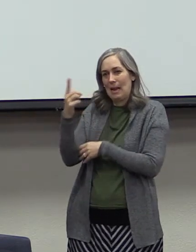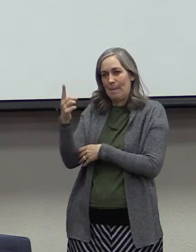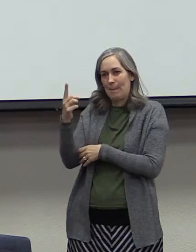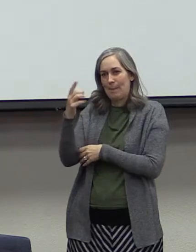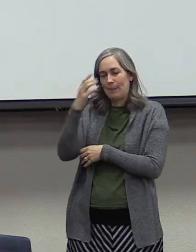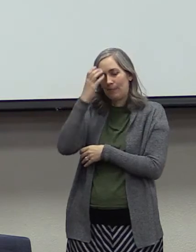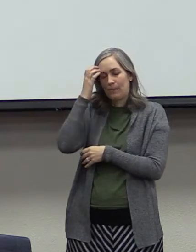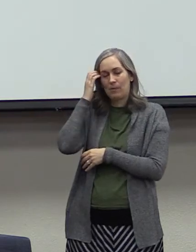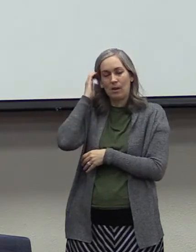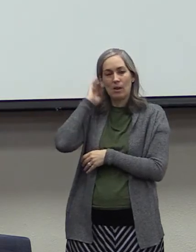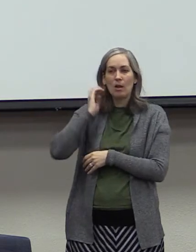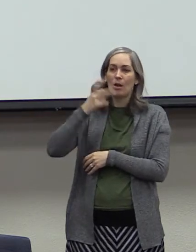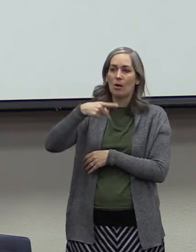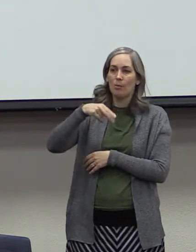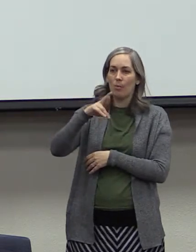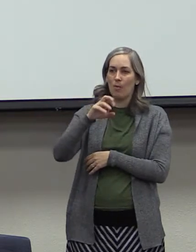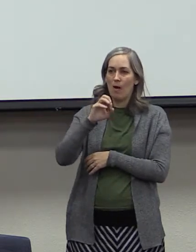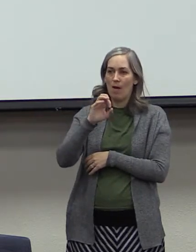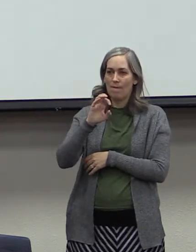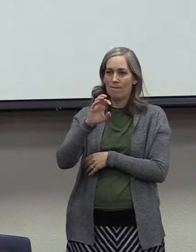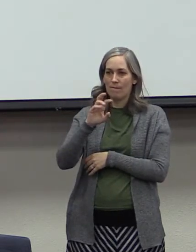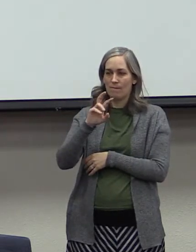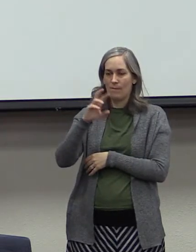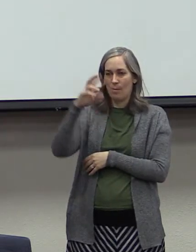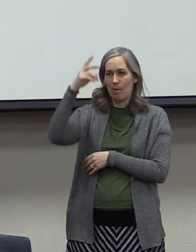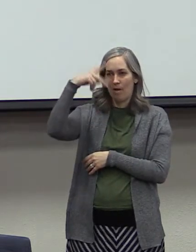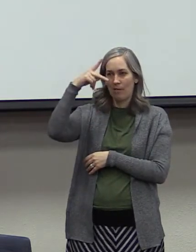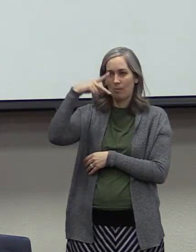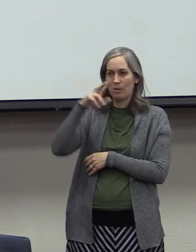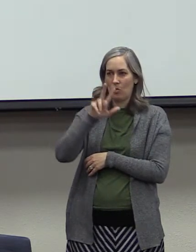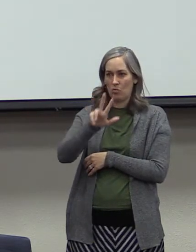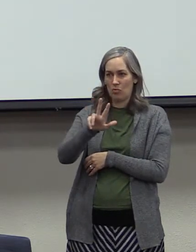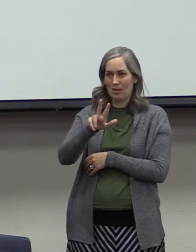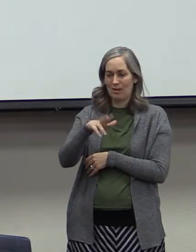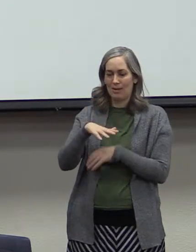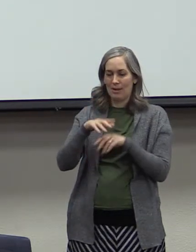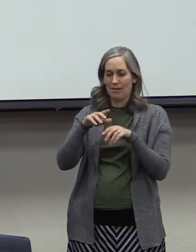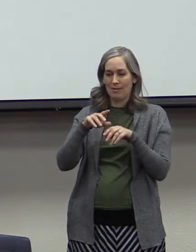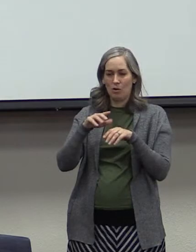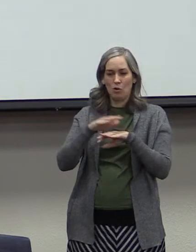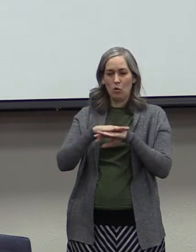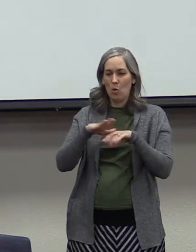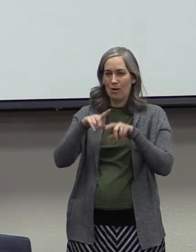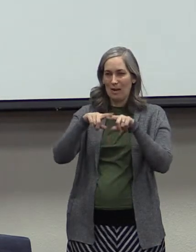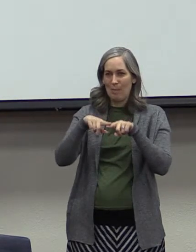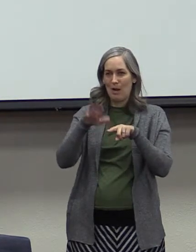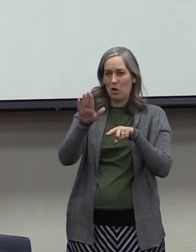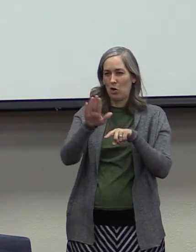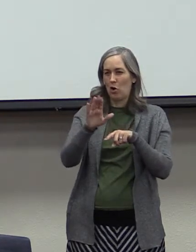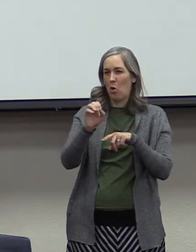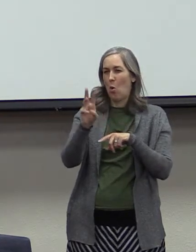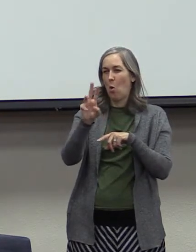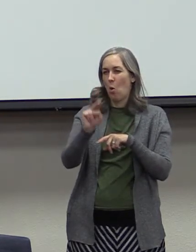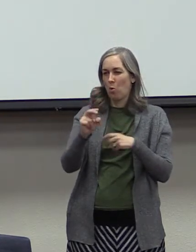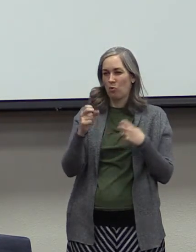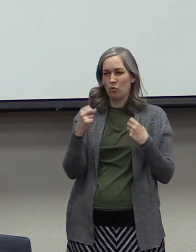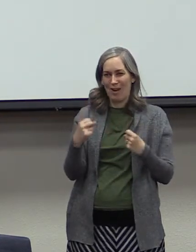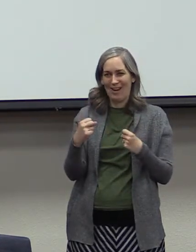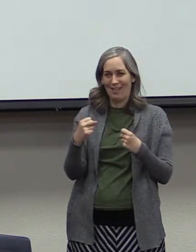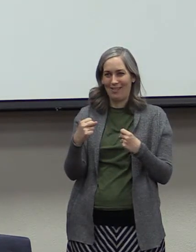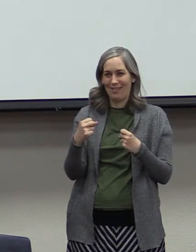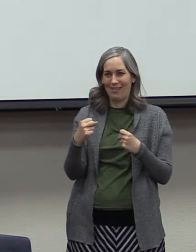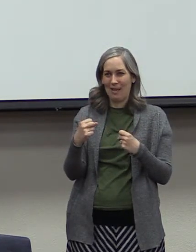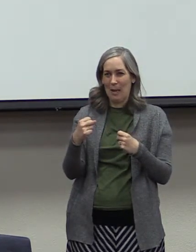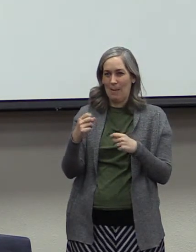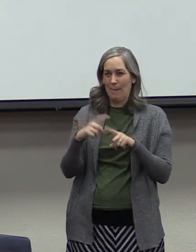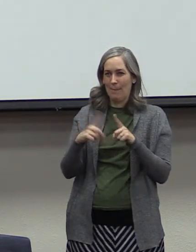chapter 3, trust in the Lord with all your might. Lean not on your own understanding. In all your ways acknowledge Him, and He'll make your